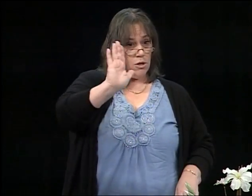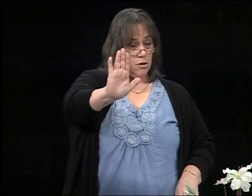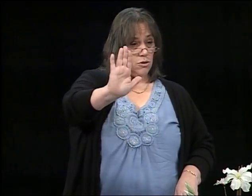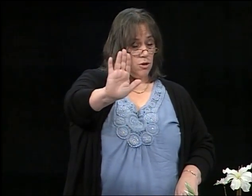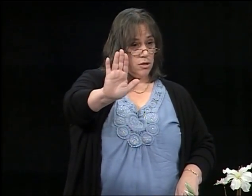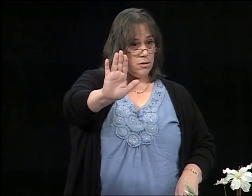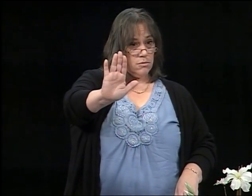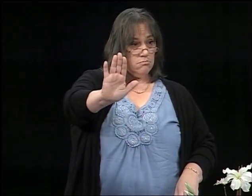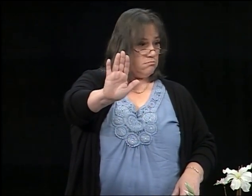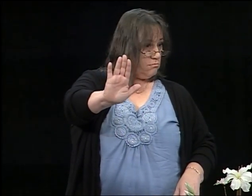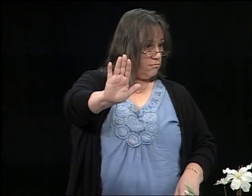Yours.